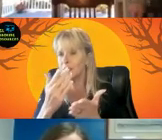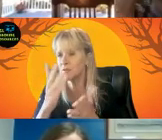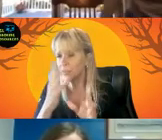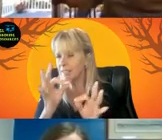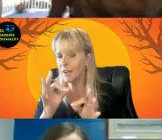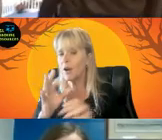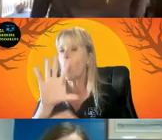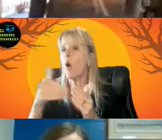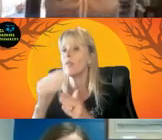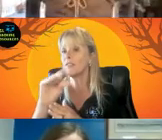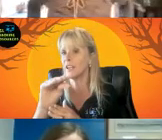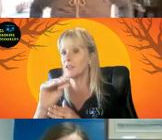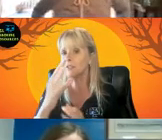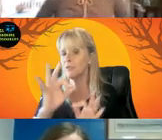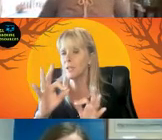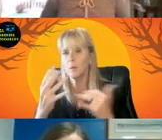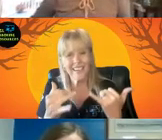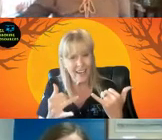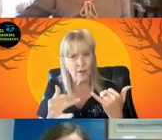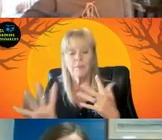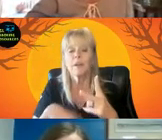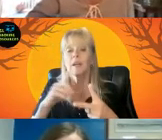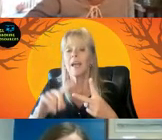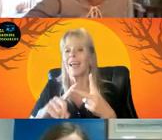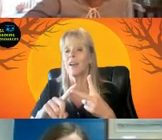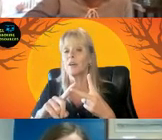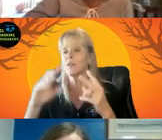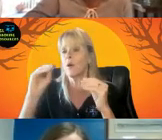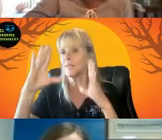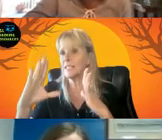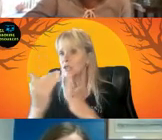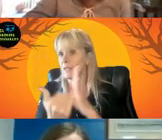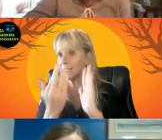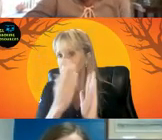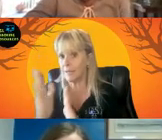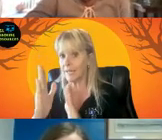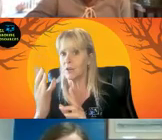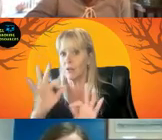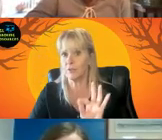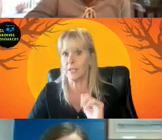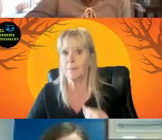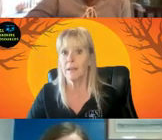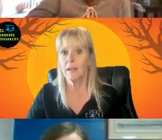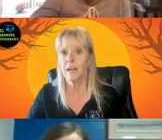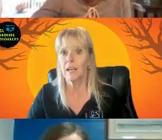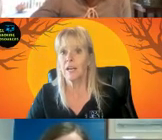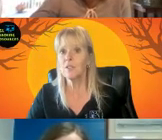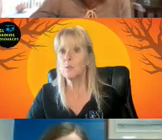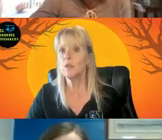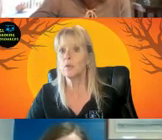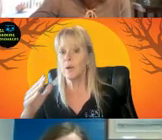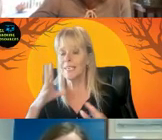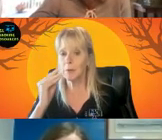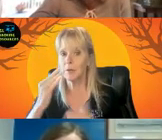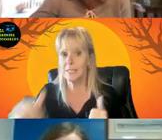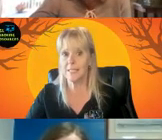again, what is free in there? All the videos are free right now. And also all the teacher lesson plans are free. Here's the